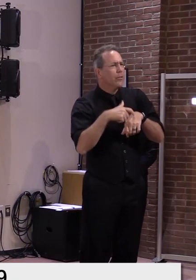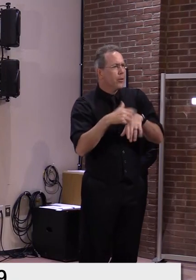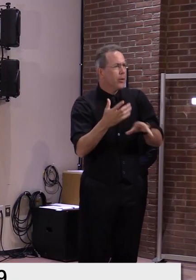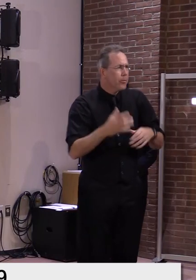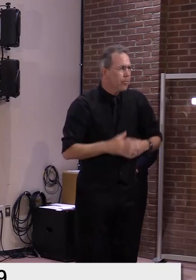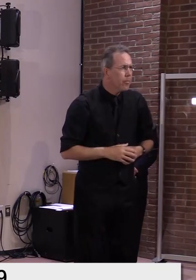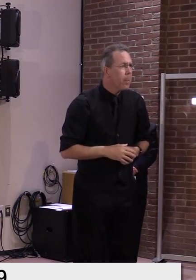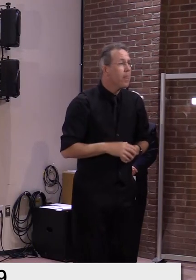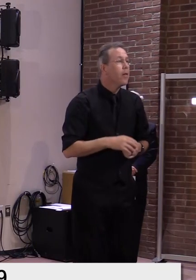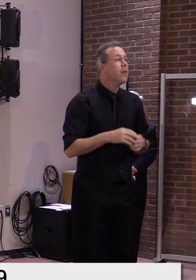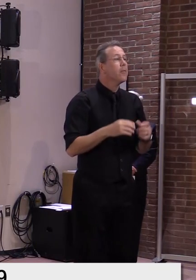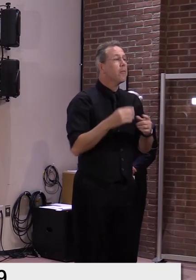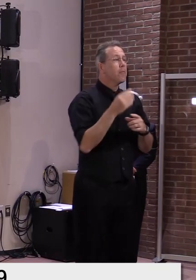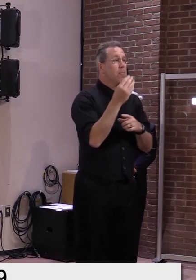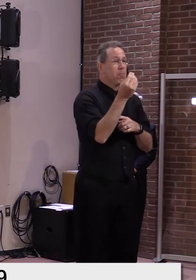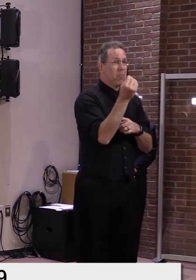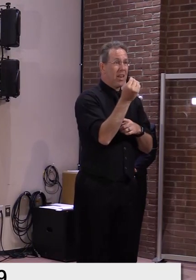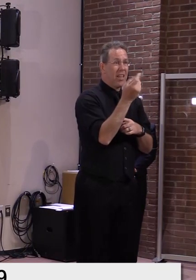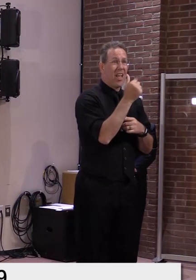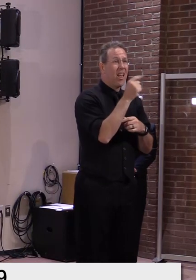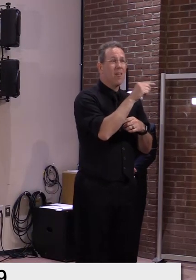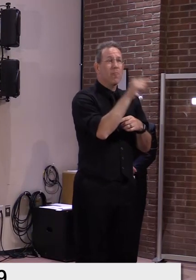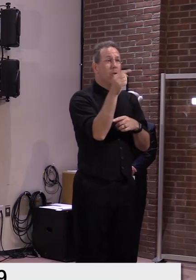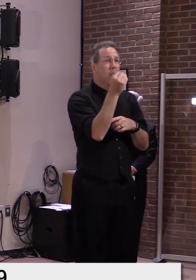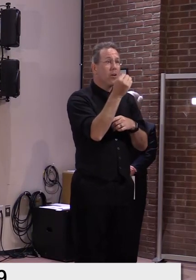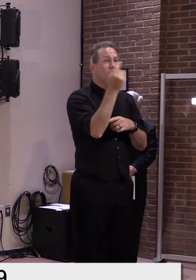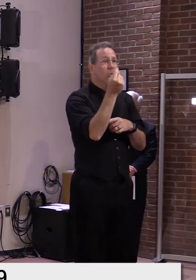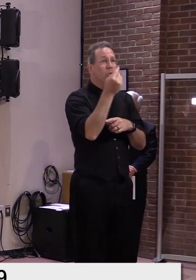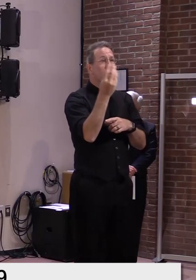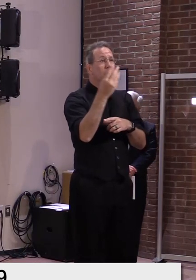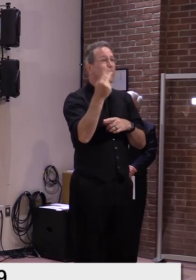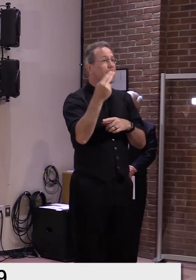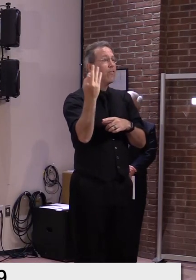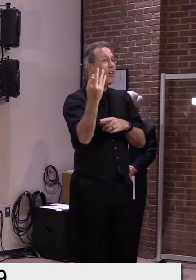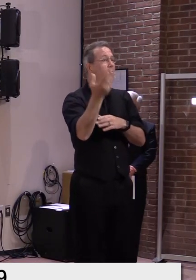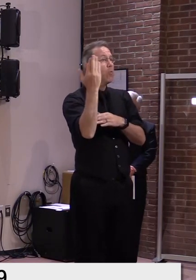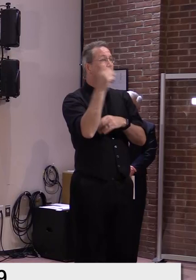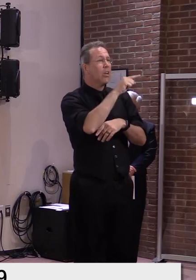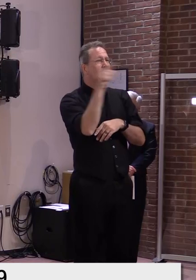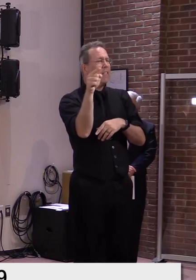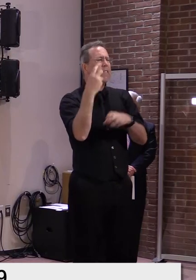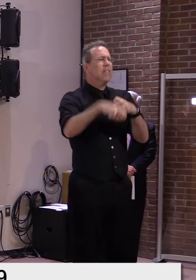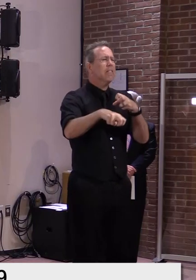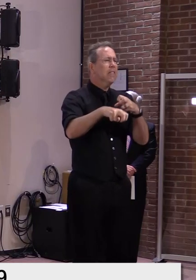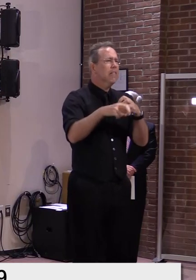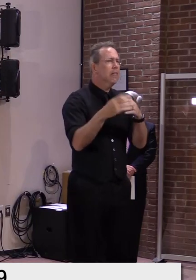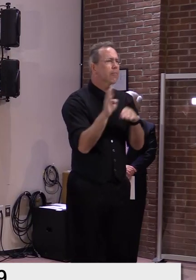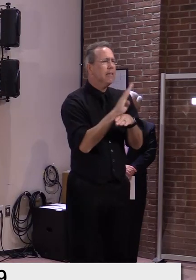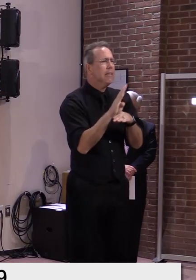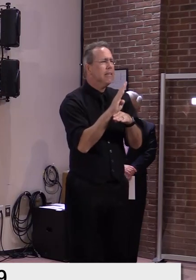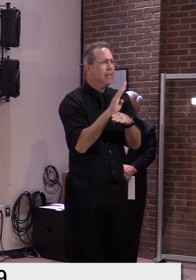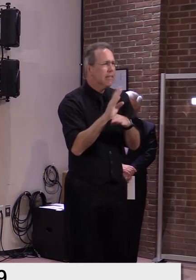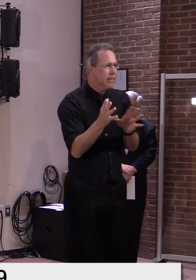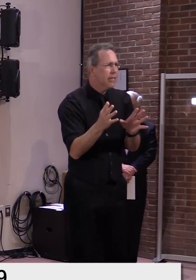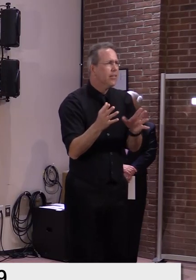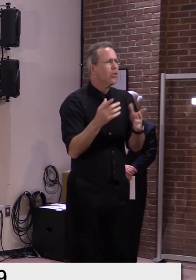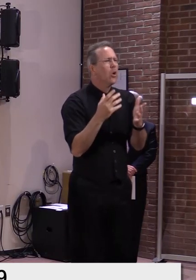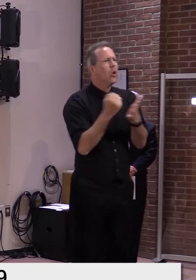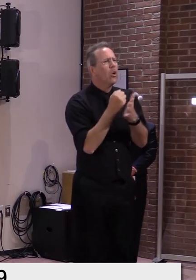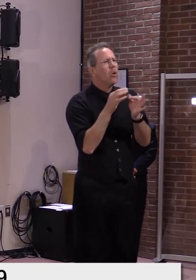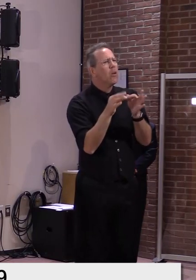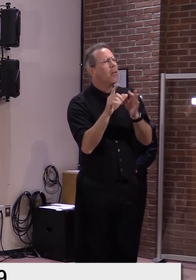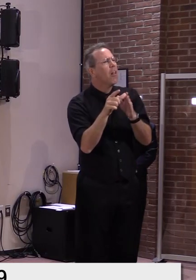still file for that for the previous week. But there are days and times of the week where we see a surge in call volume.